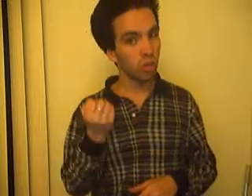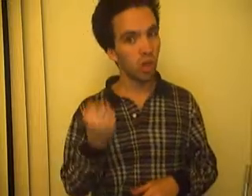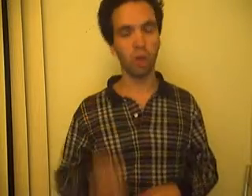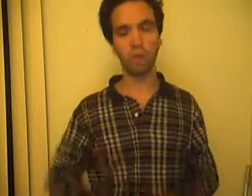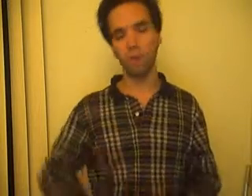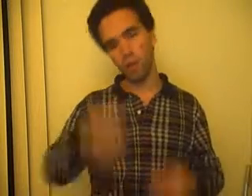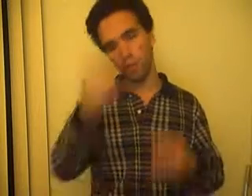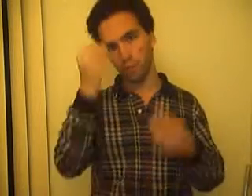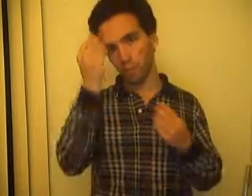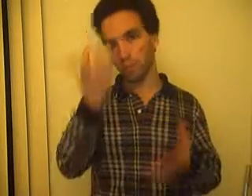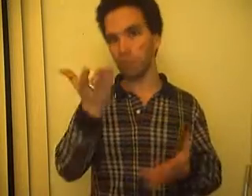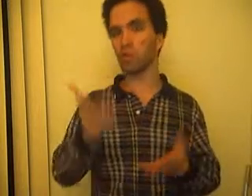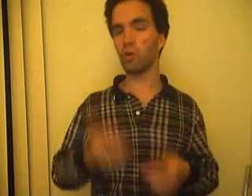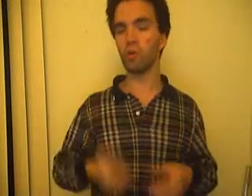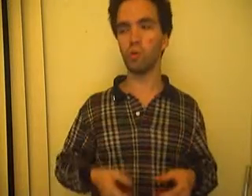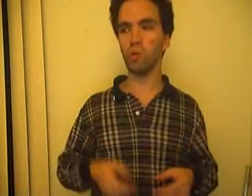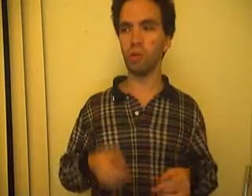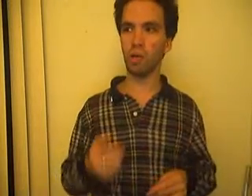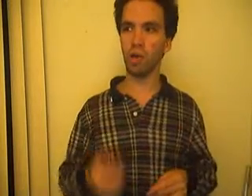So I'm going to show you